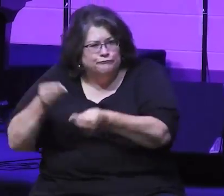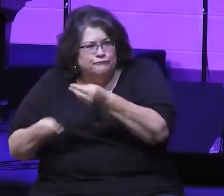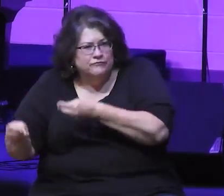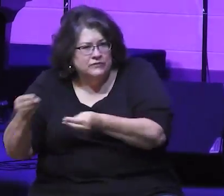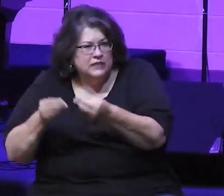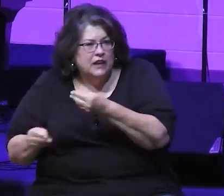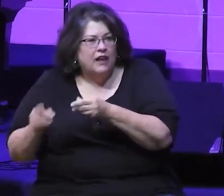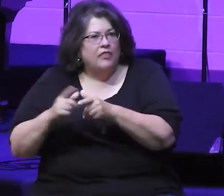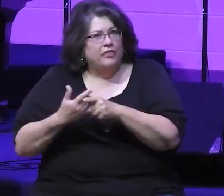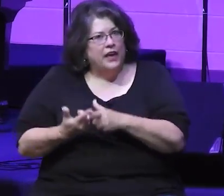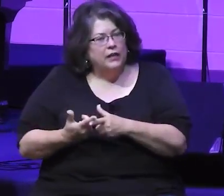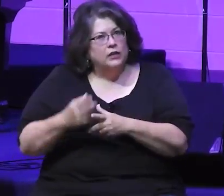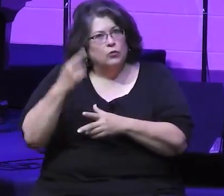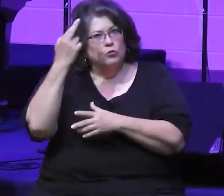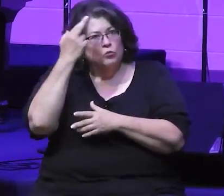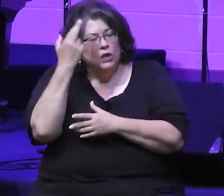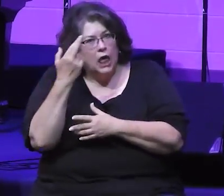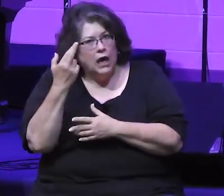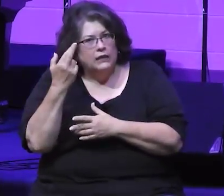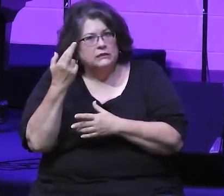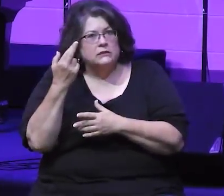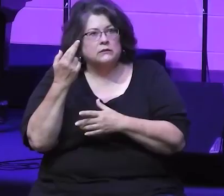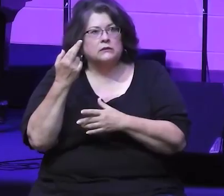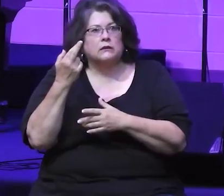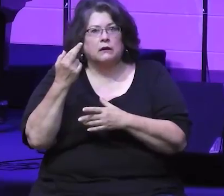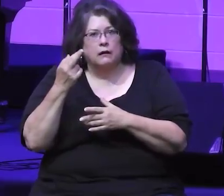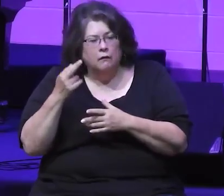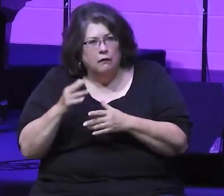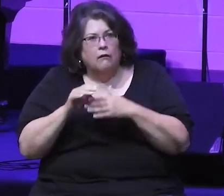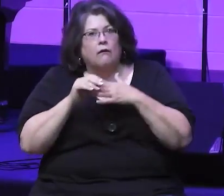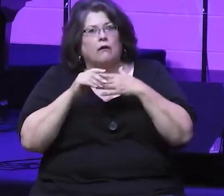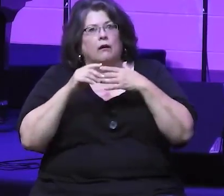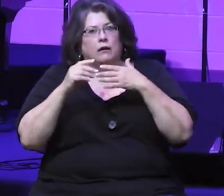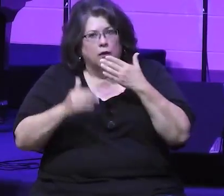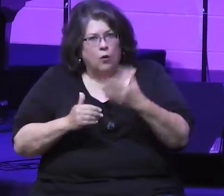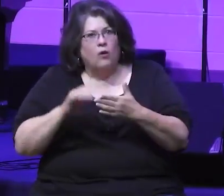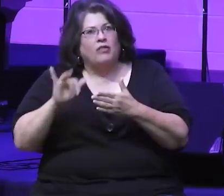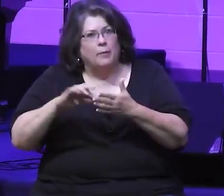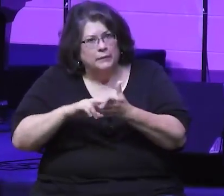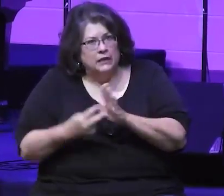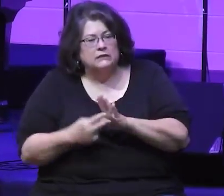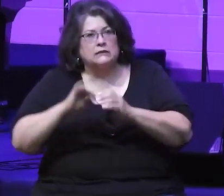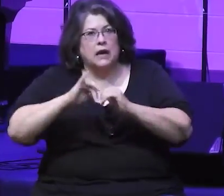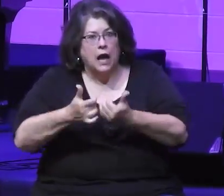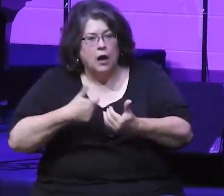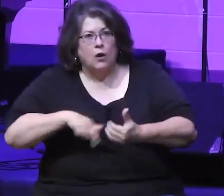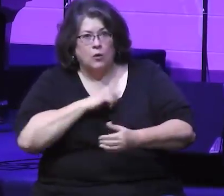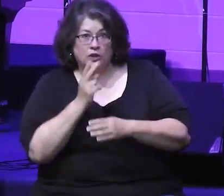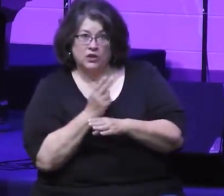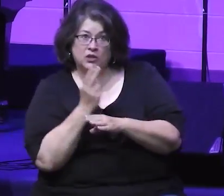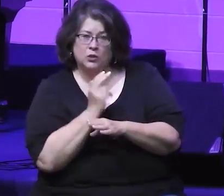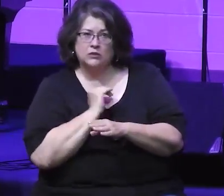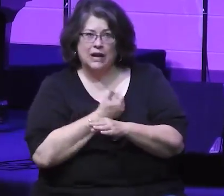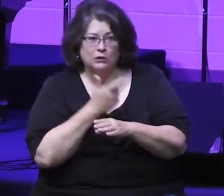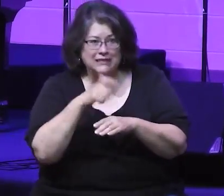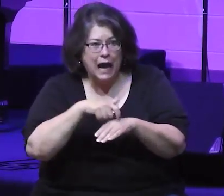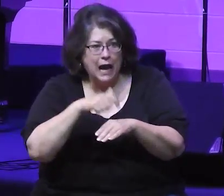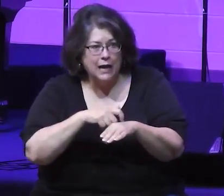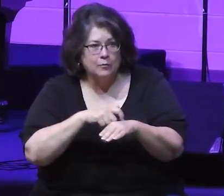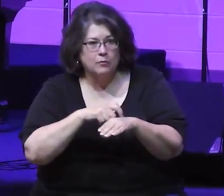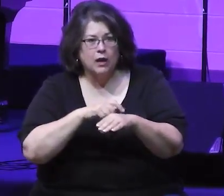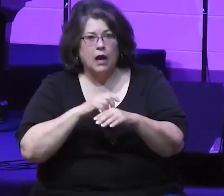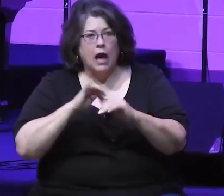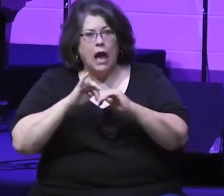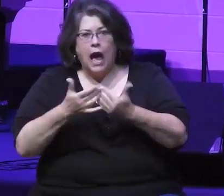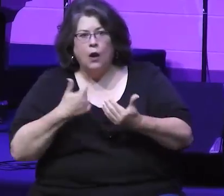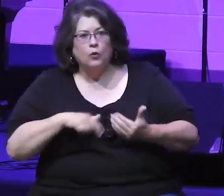time and how we're spending our marital energy conversationally and how we are thinking about our kids. In other words,